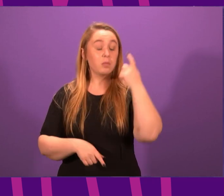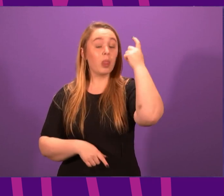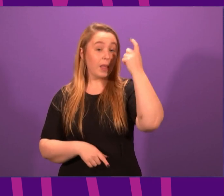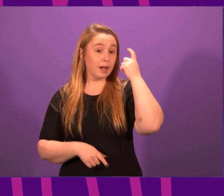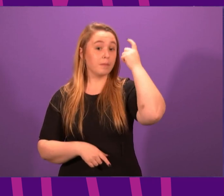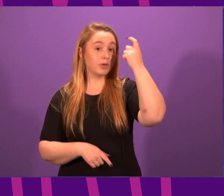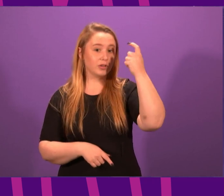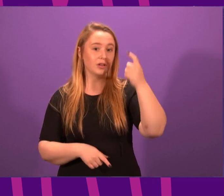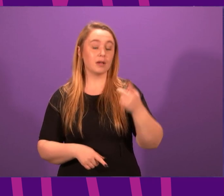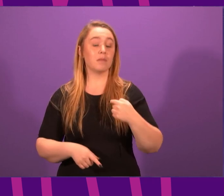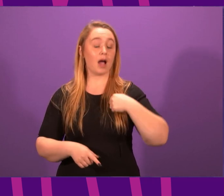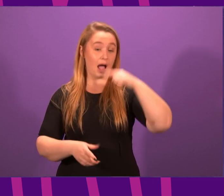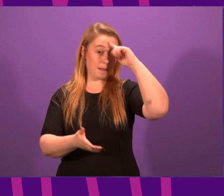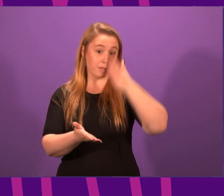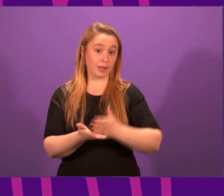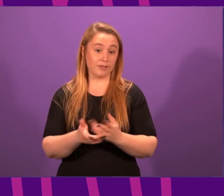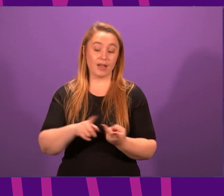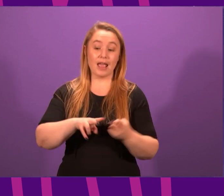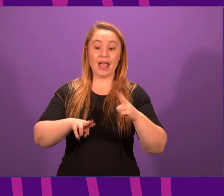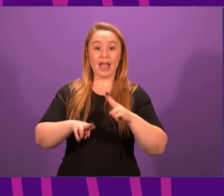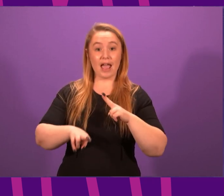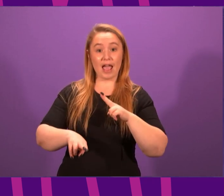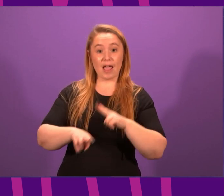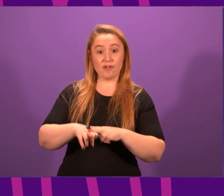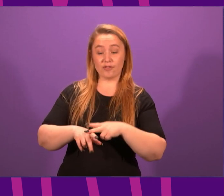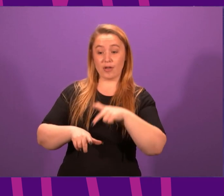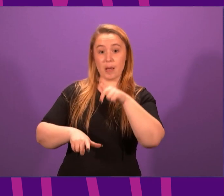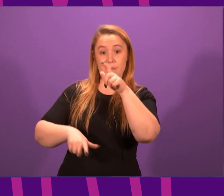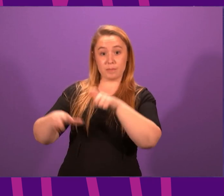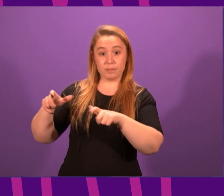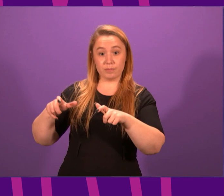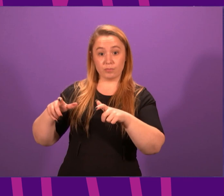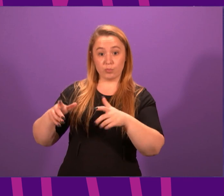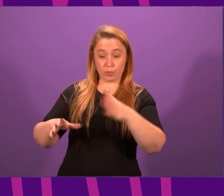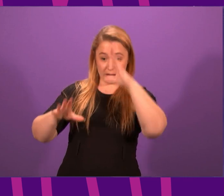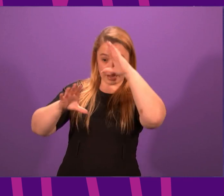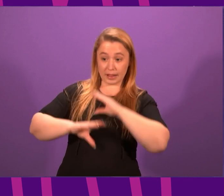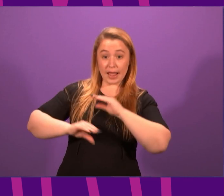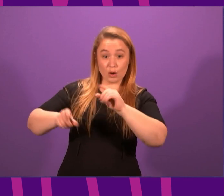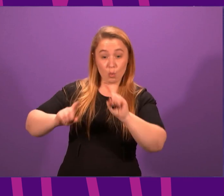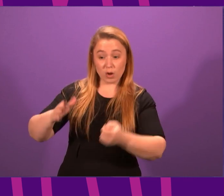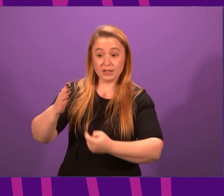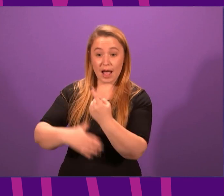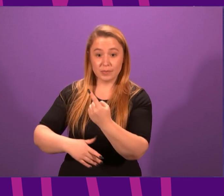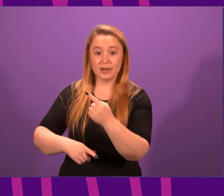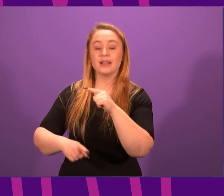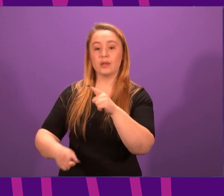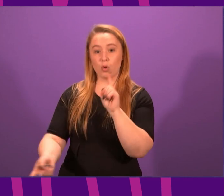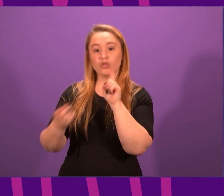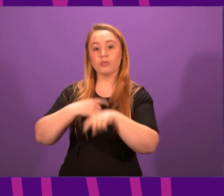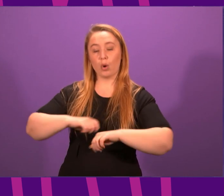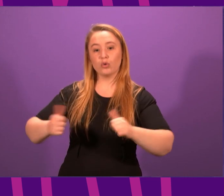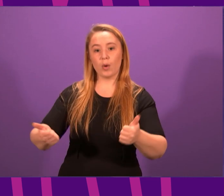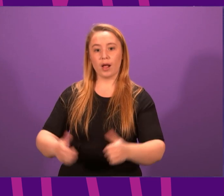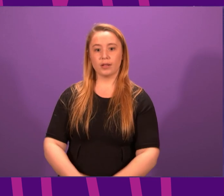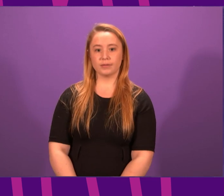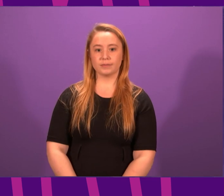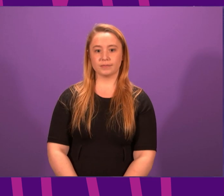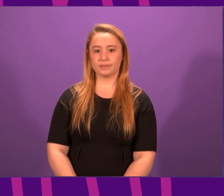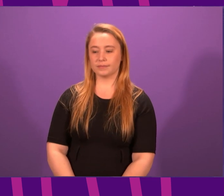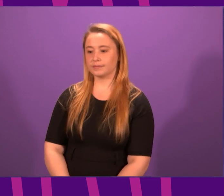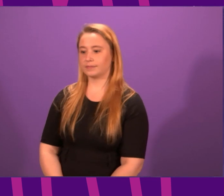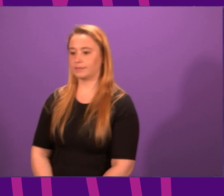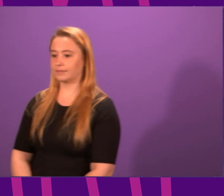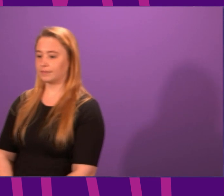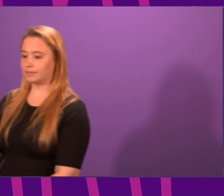genuinely believe that if we treat people like adults, they will respond in kind. I'm happy to give way to Graham Day. Graham Day. The member